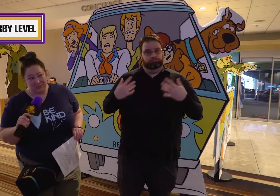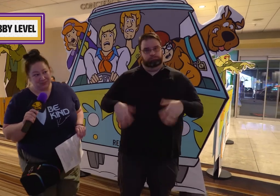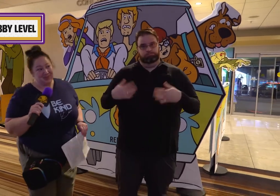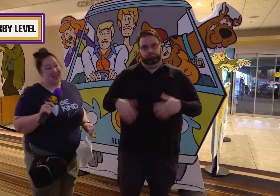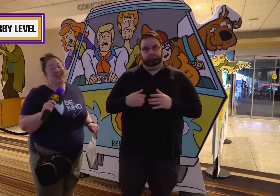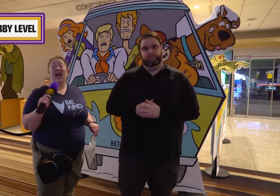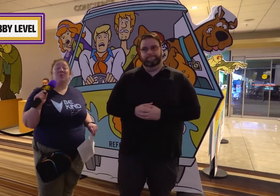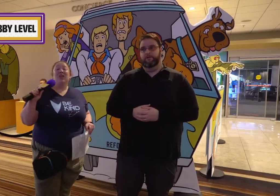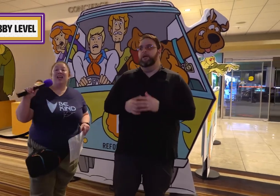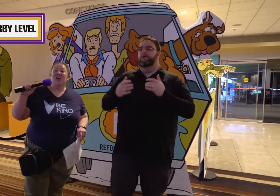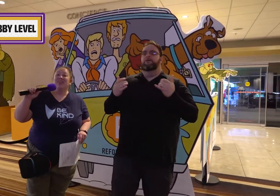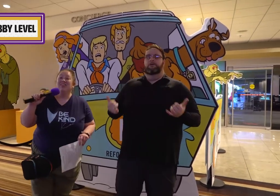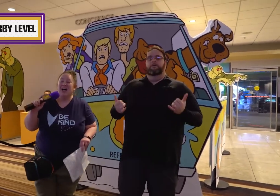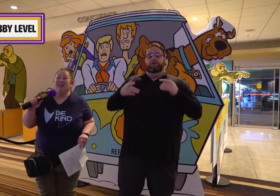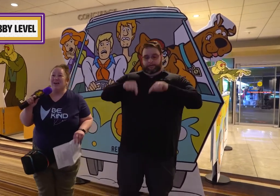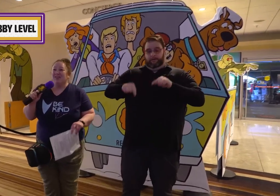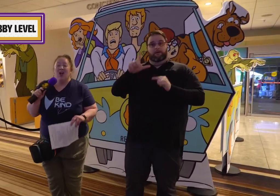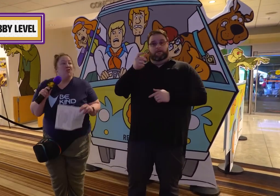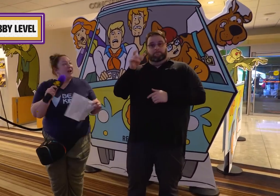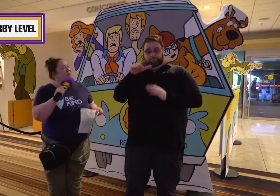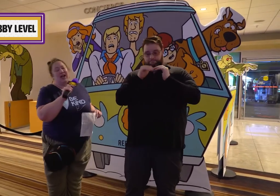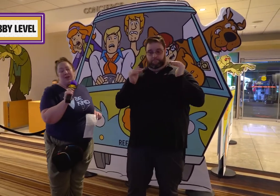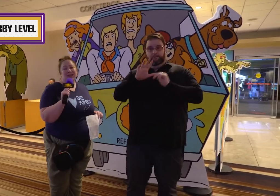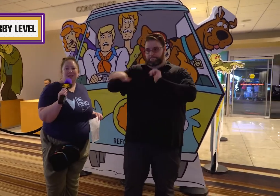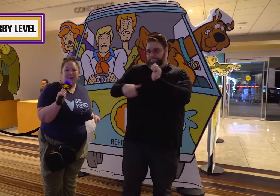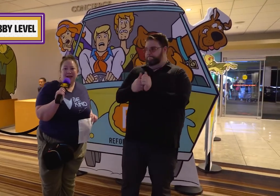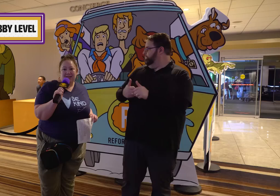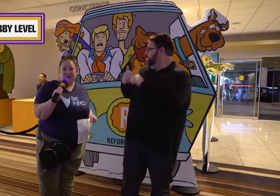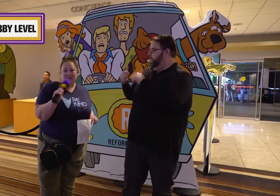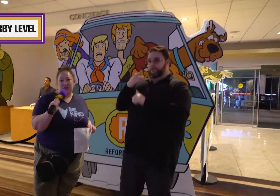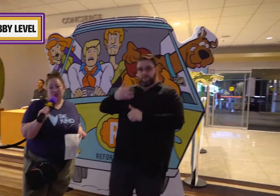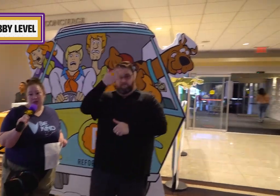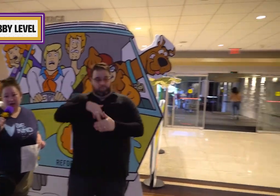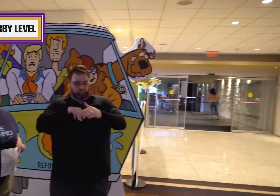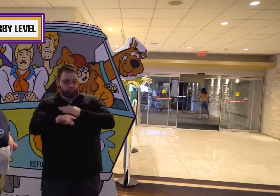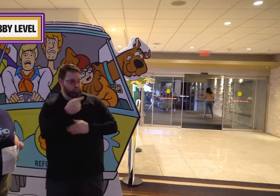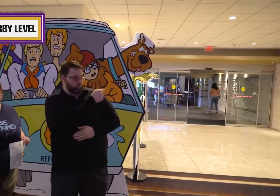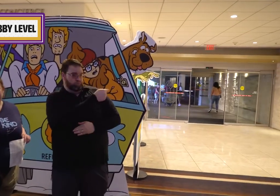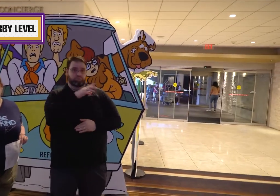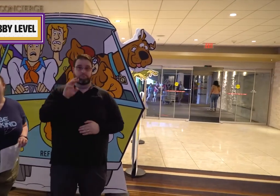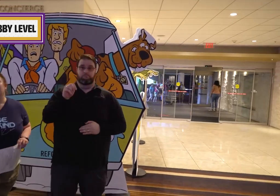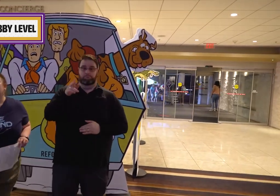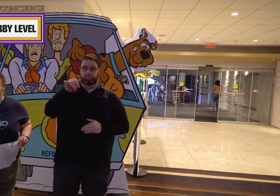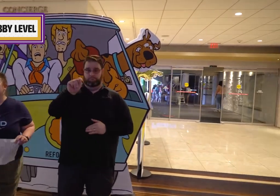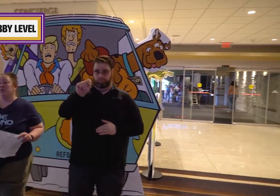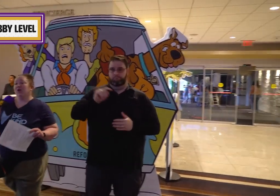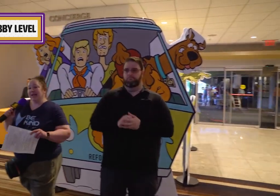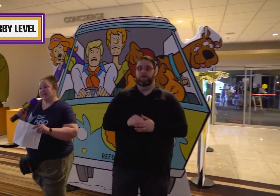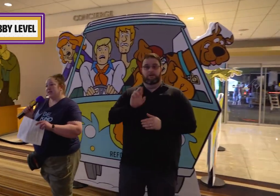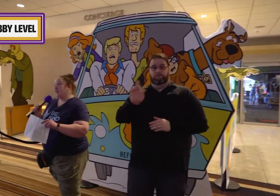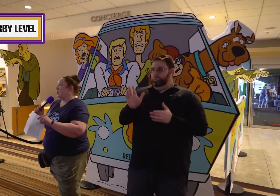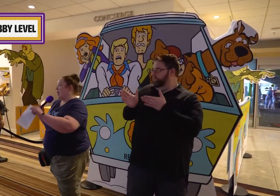story. Now, here on the lobby level, right behind me, that's the main entrance to the Marriott. To